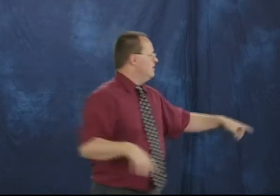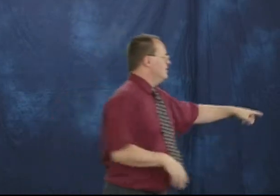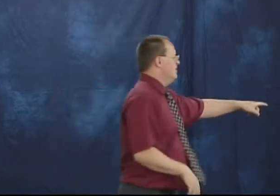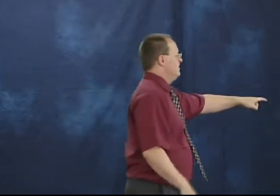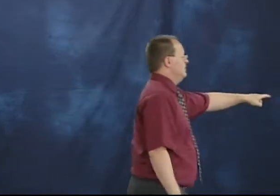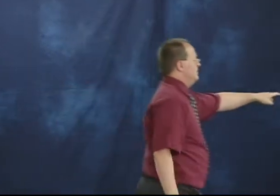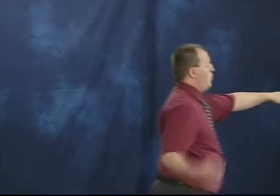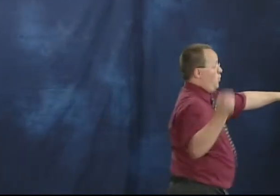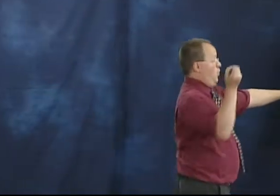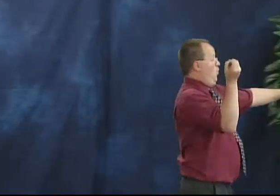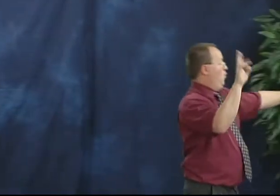It doesn't mean someone